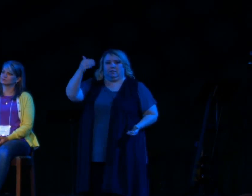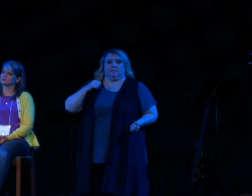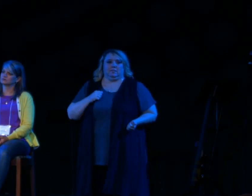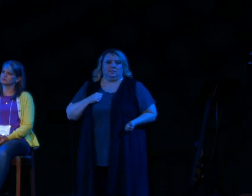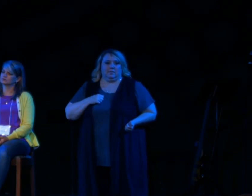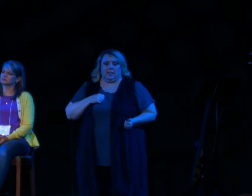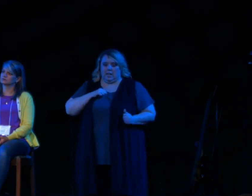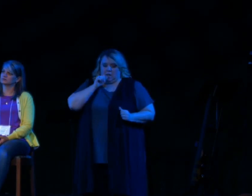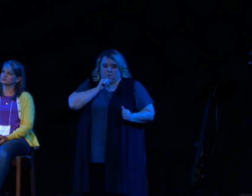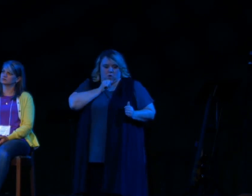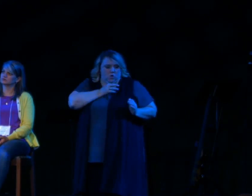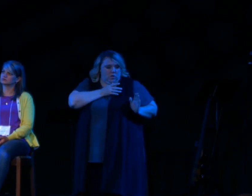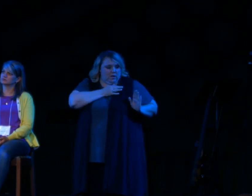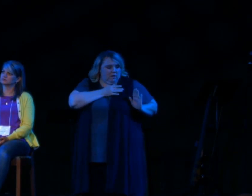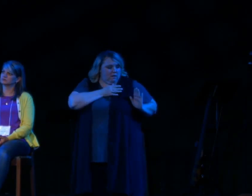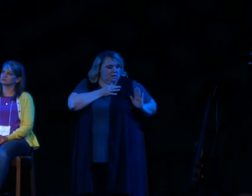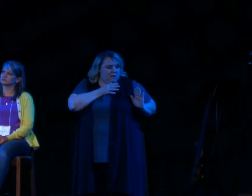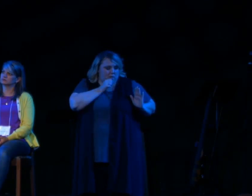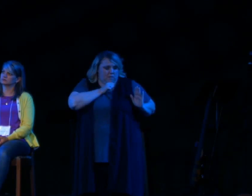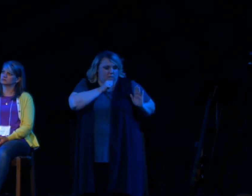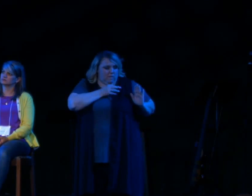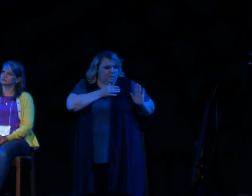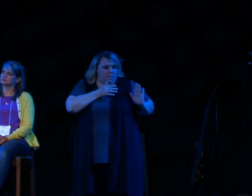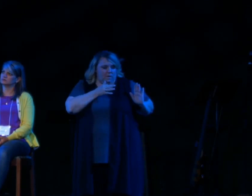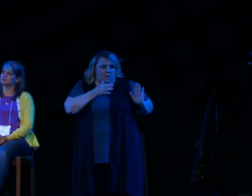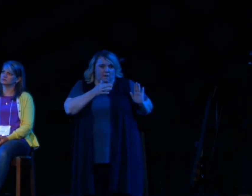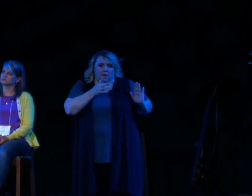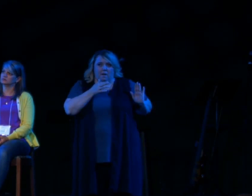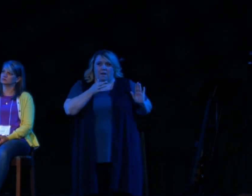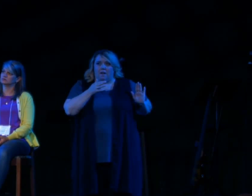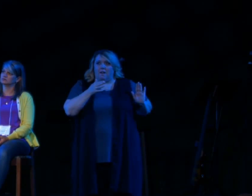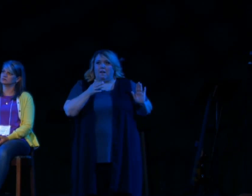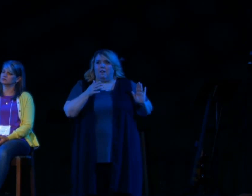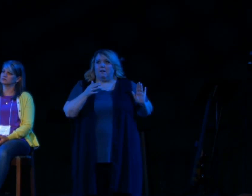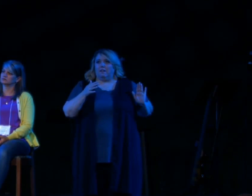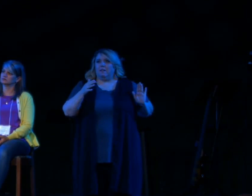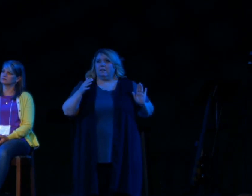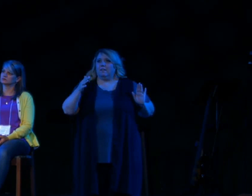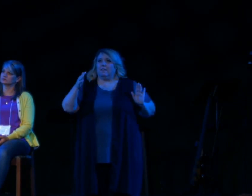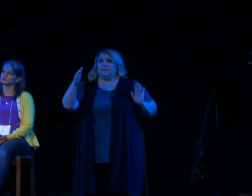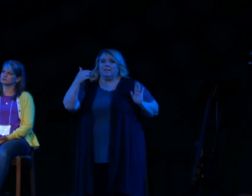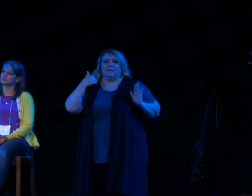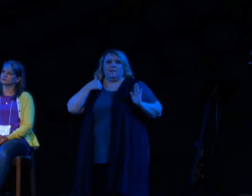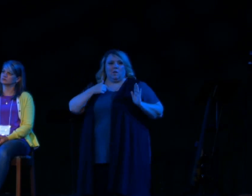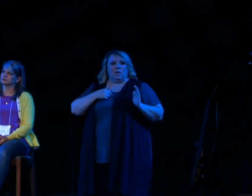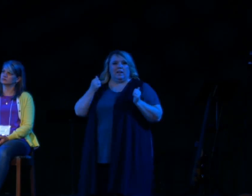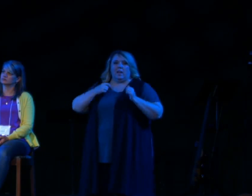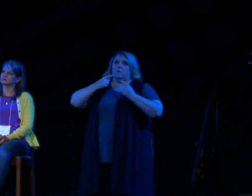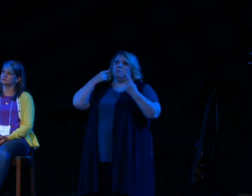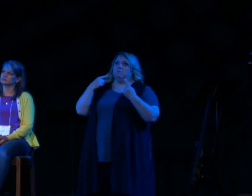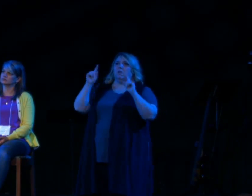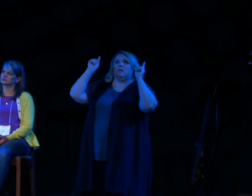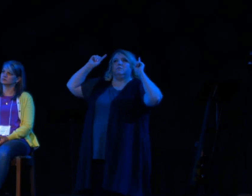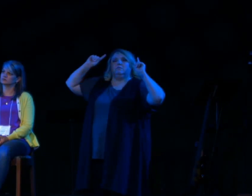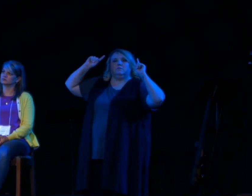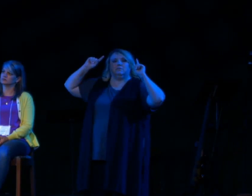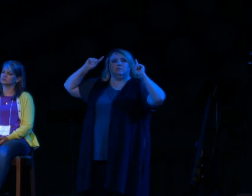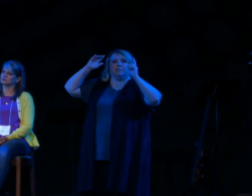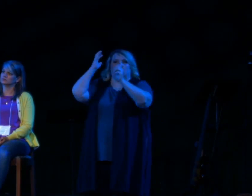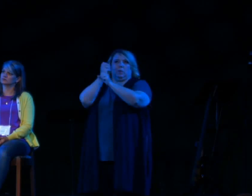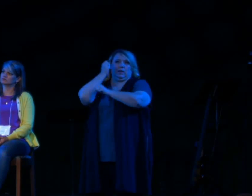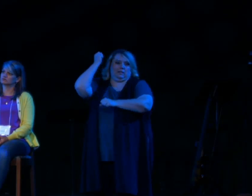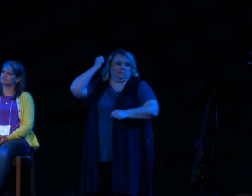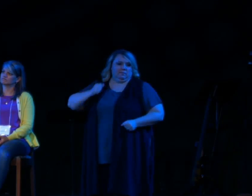Enduring all this, we then get the opportunity to finish our race and